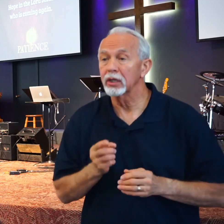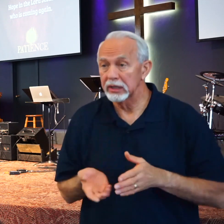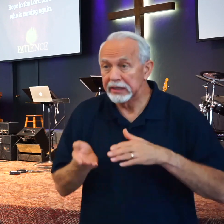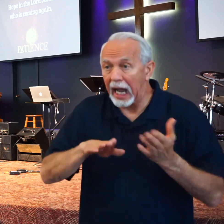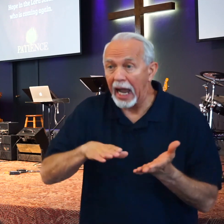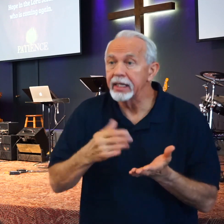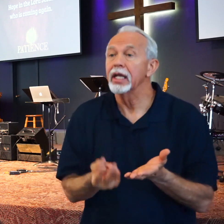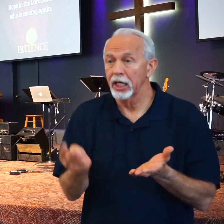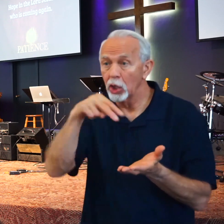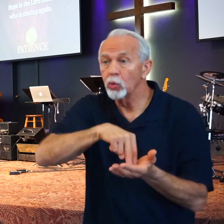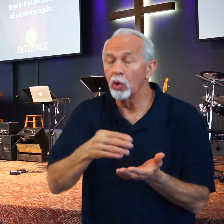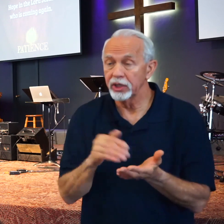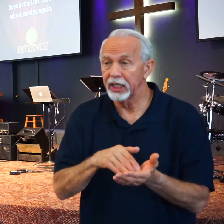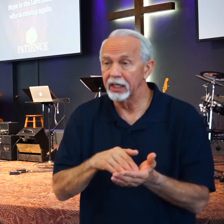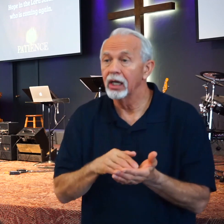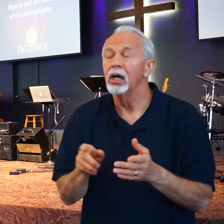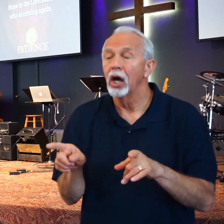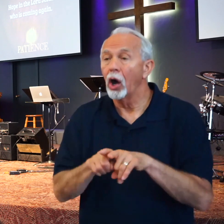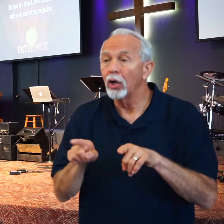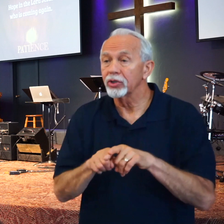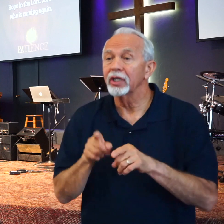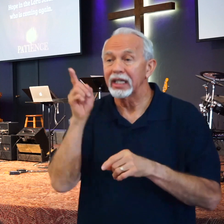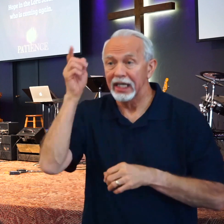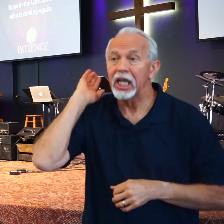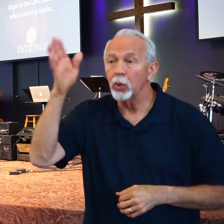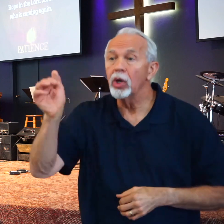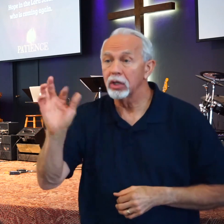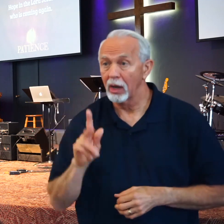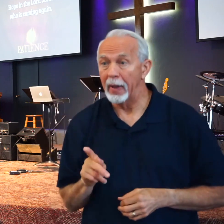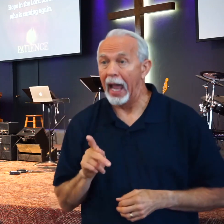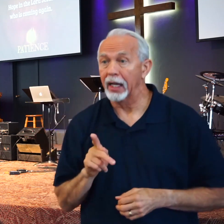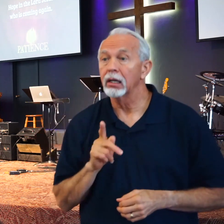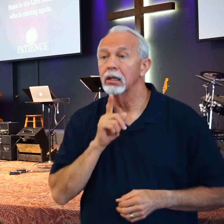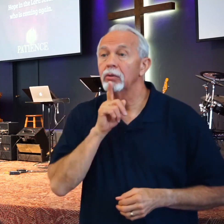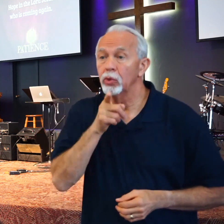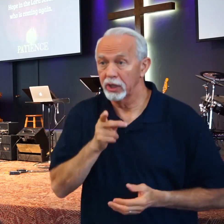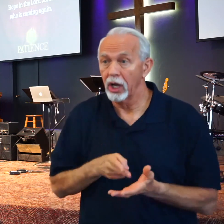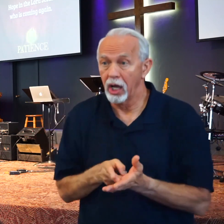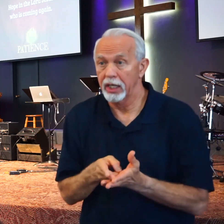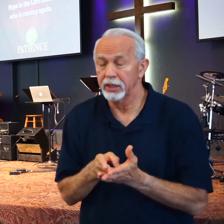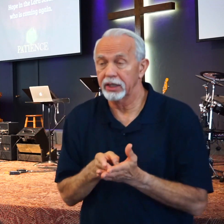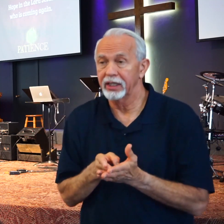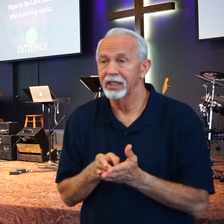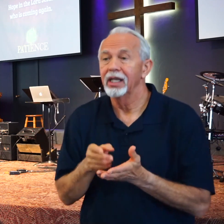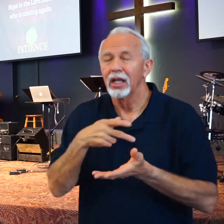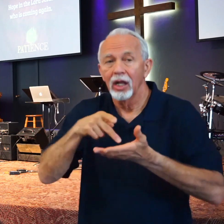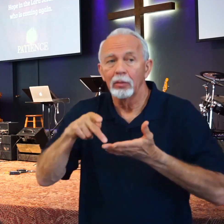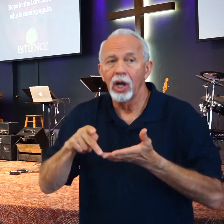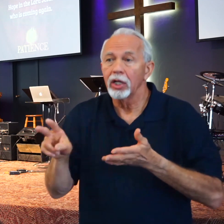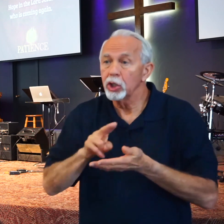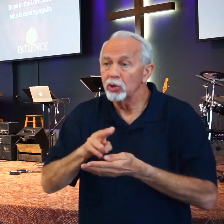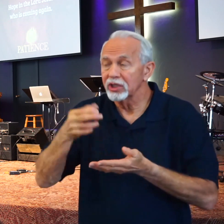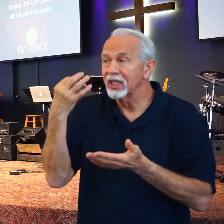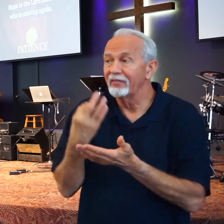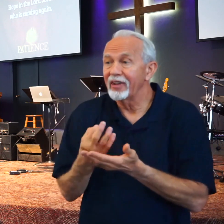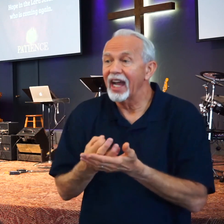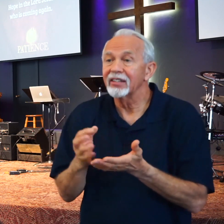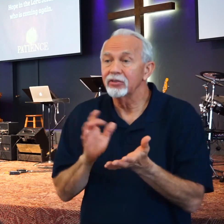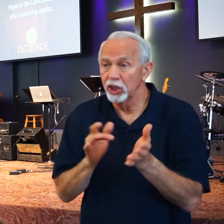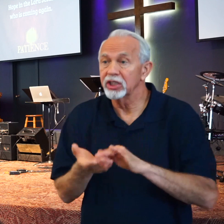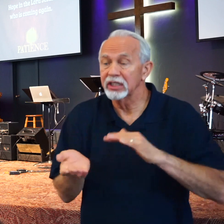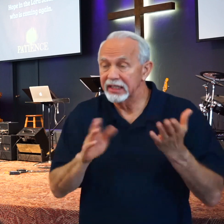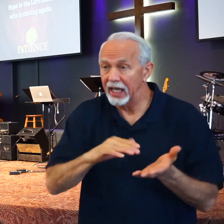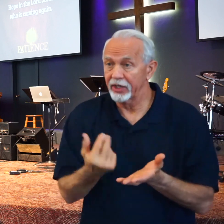and rose again, so too will he return. And Paul uses the fact and the history of Jesus' death